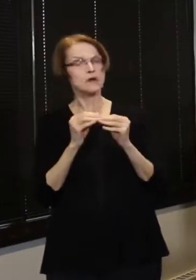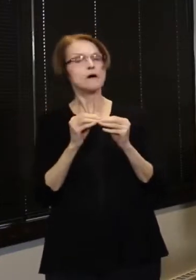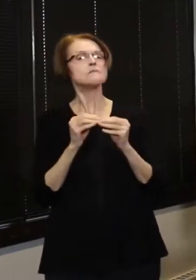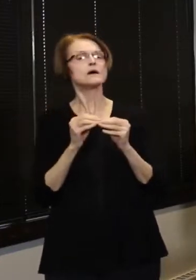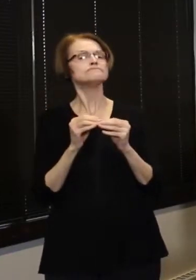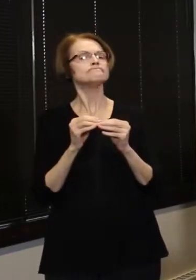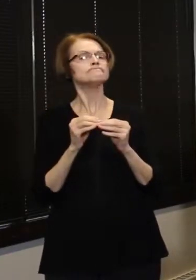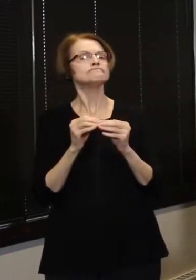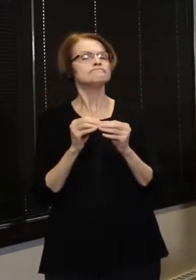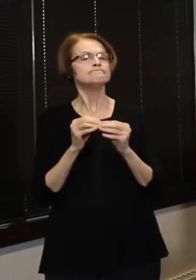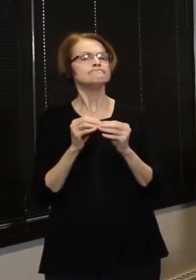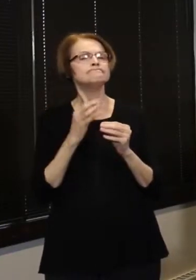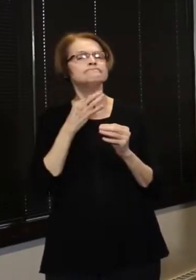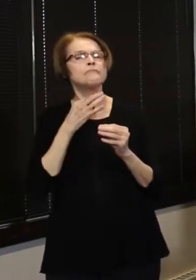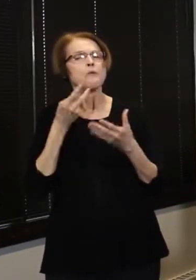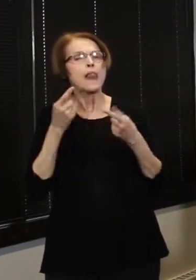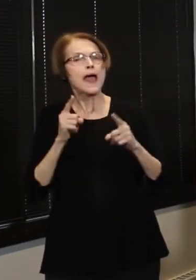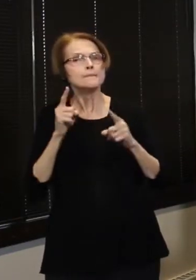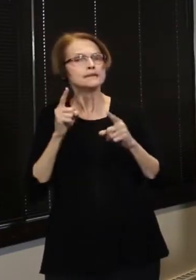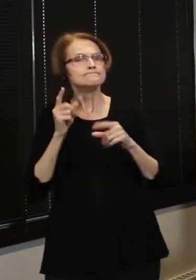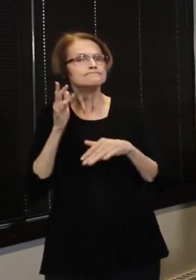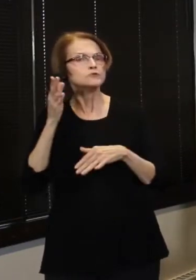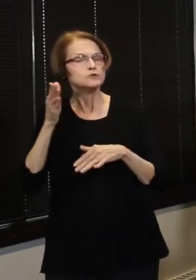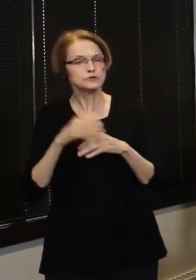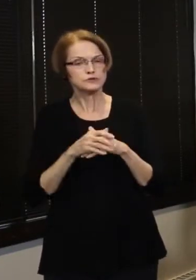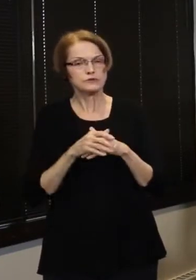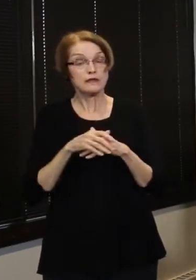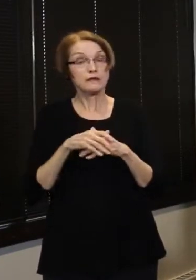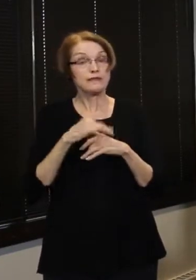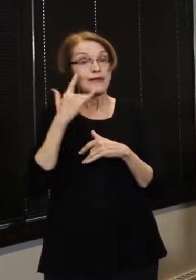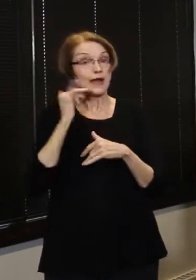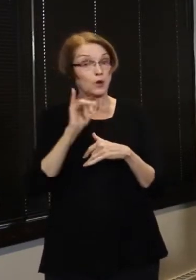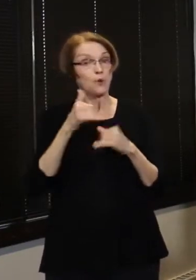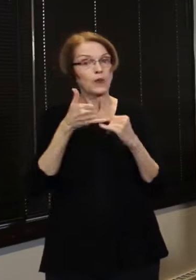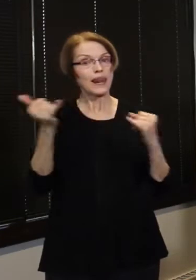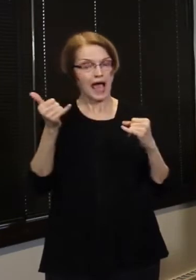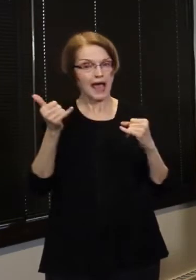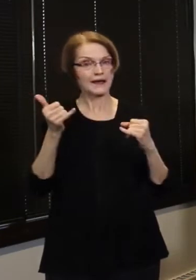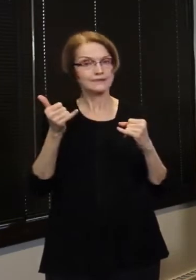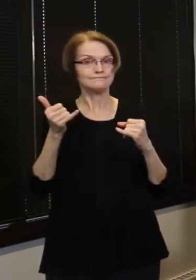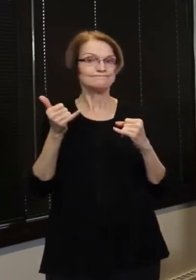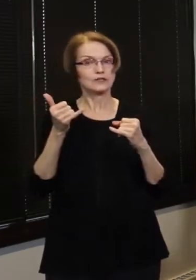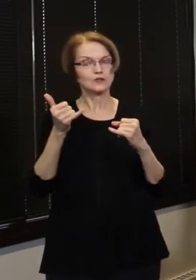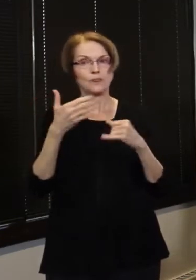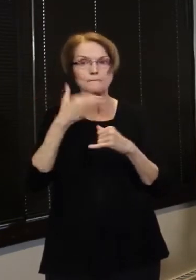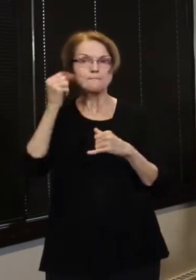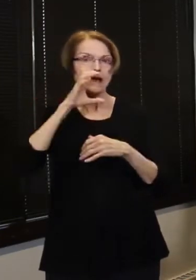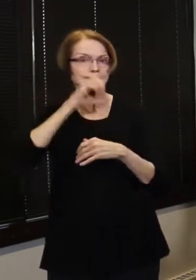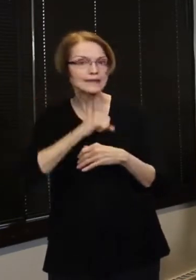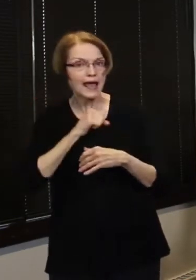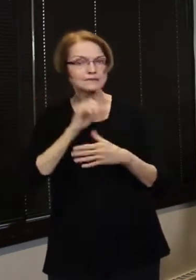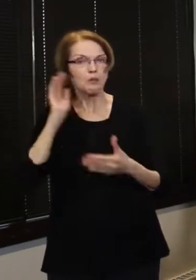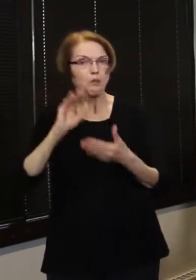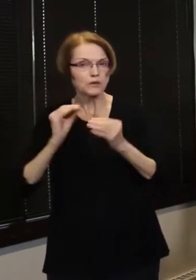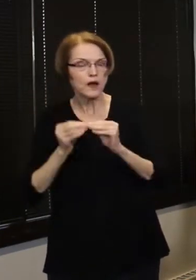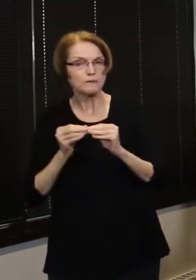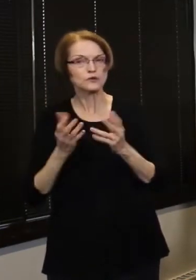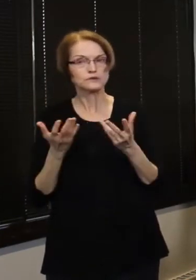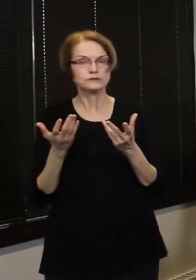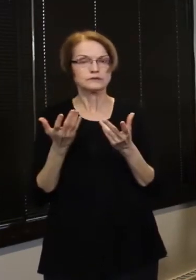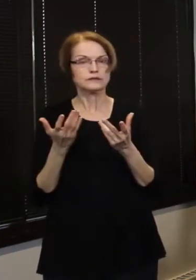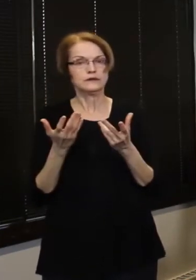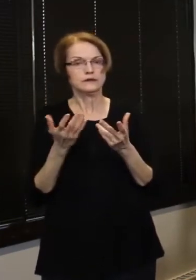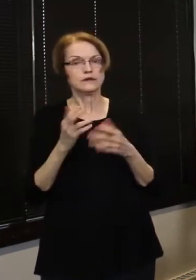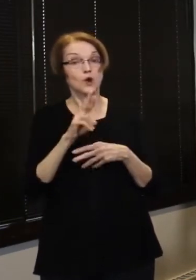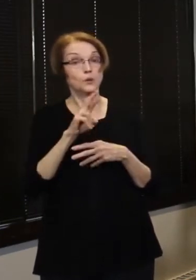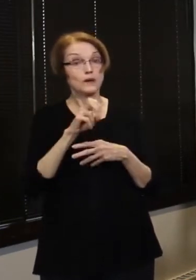be tracking along that gold line, which is our most optimistic outlook. So that is keeping with a reproductive factor